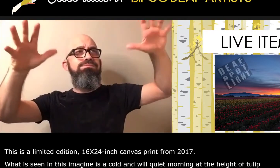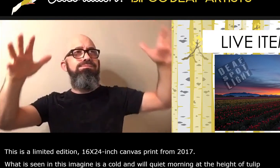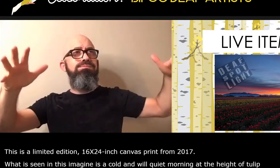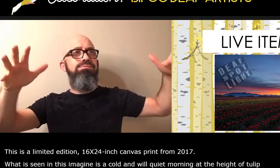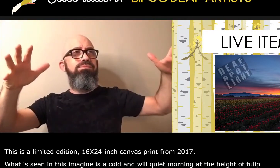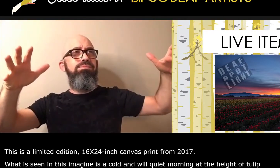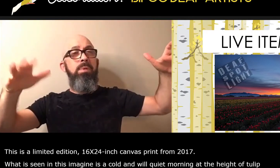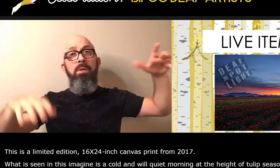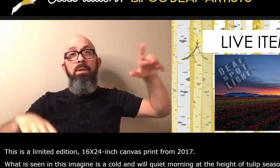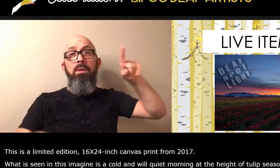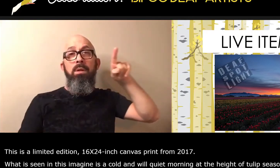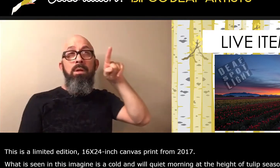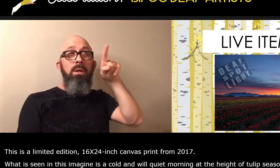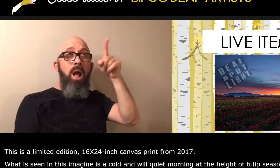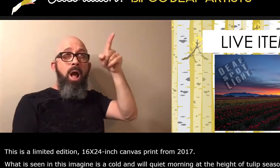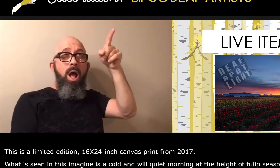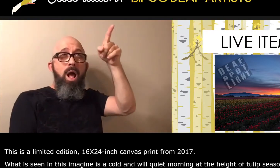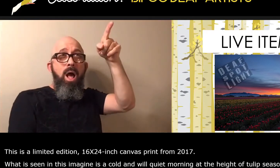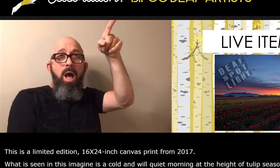The sun